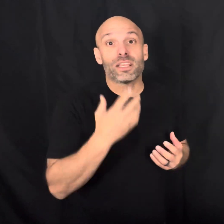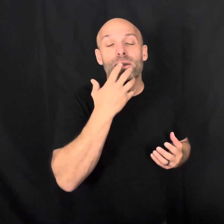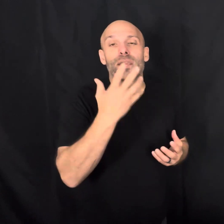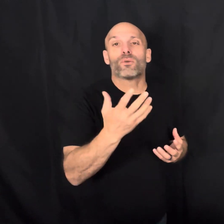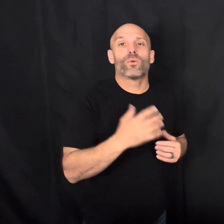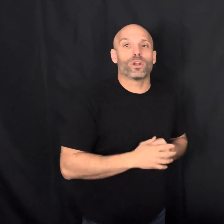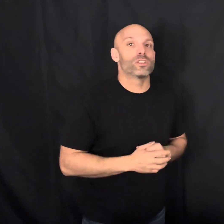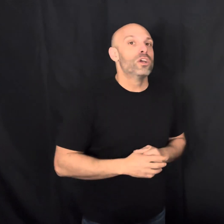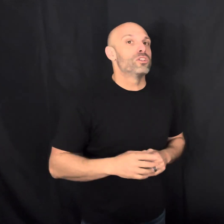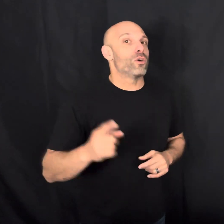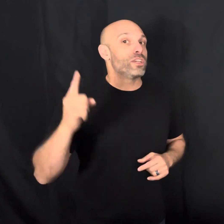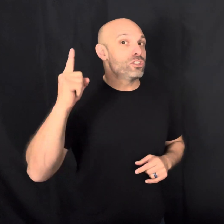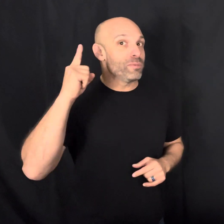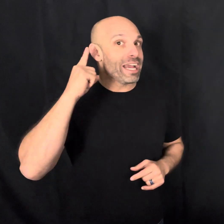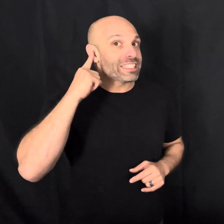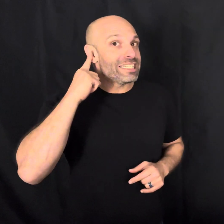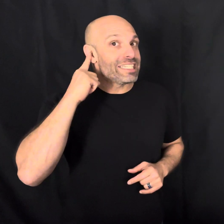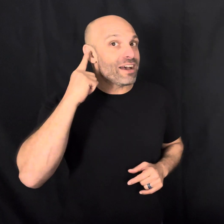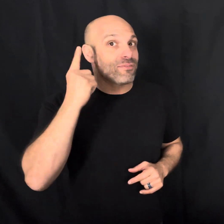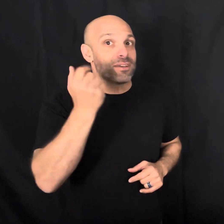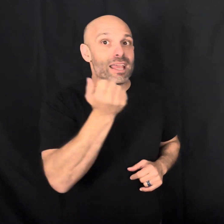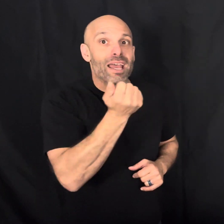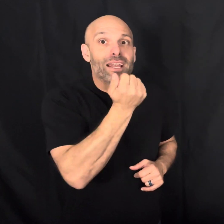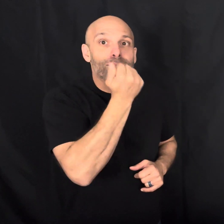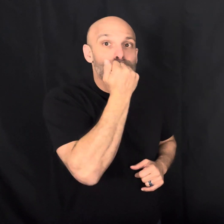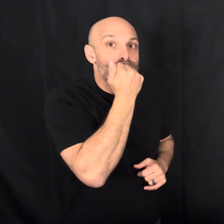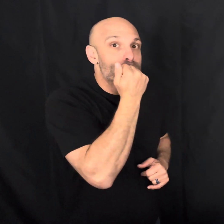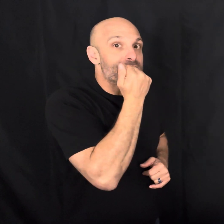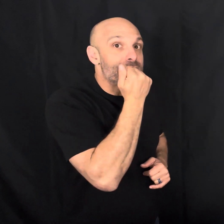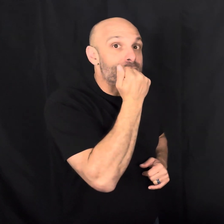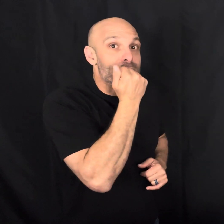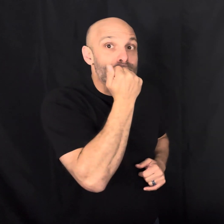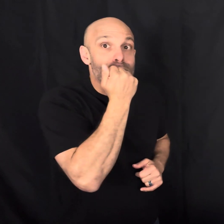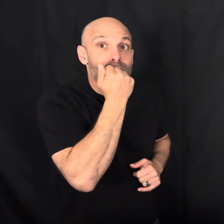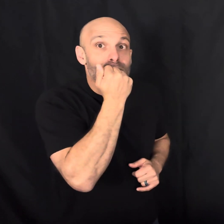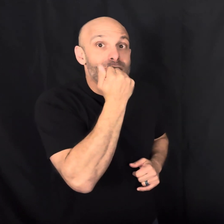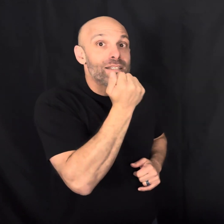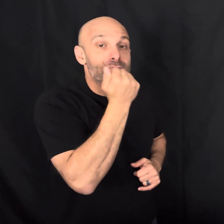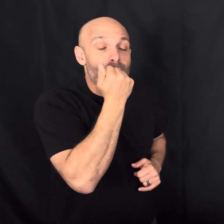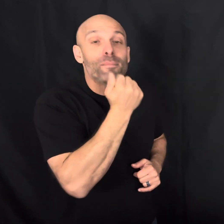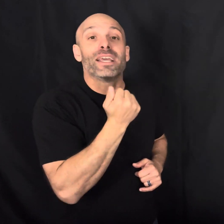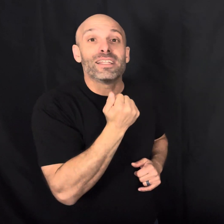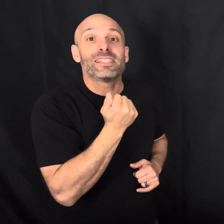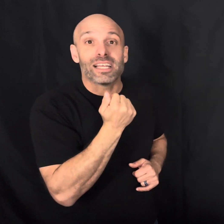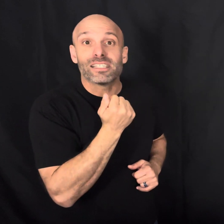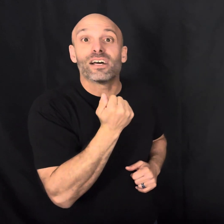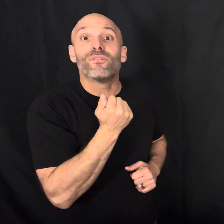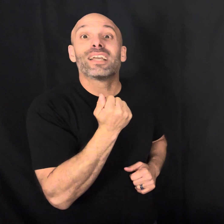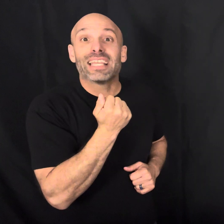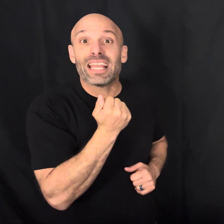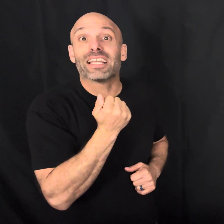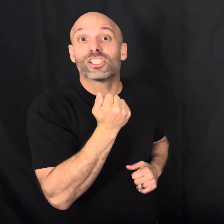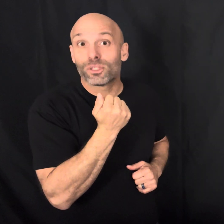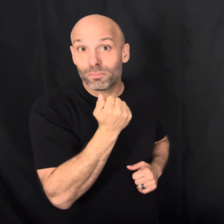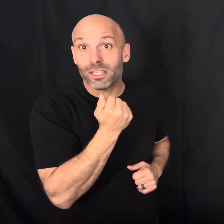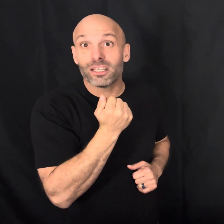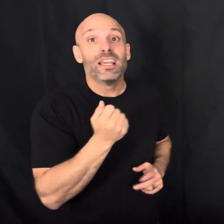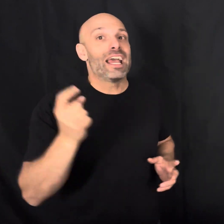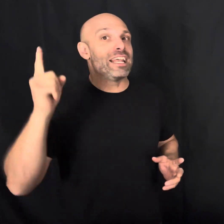make words. So it used to be actually deaf and dumb. Dumb in the sense of can't speak. And then it